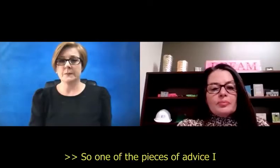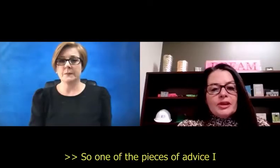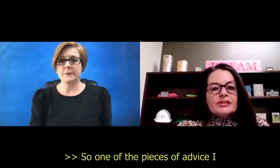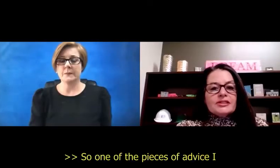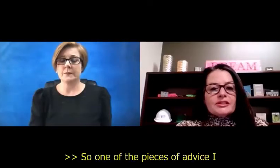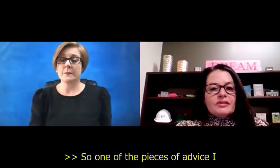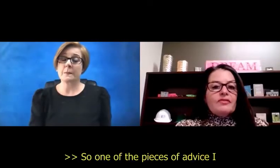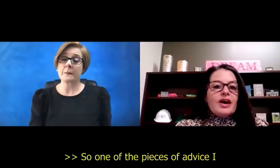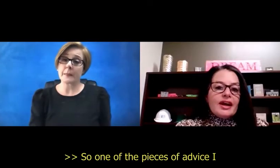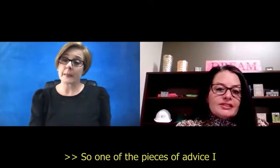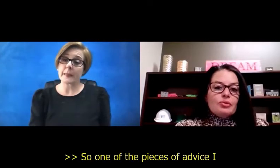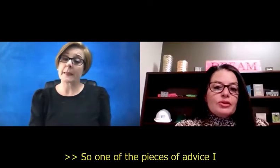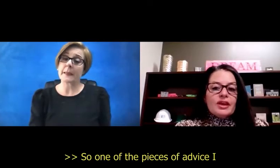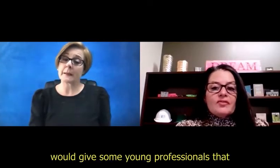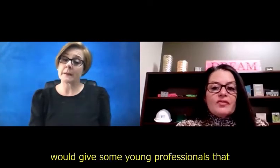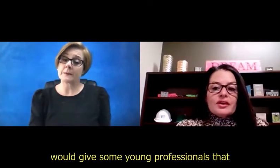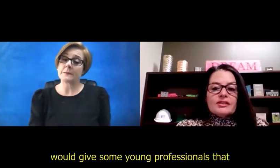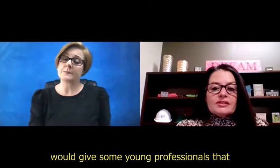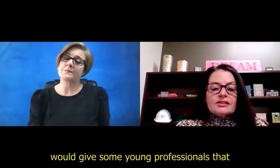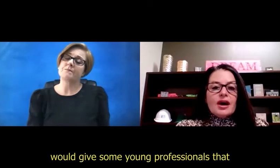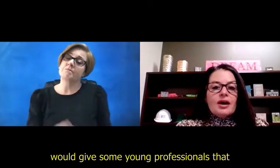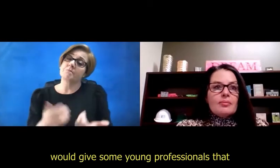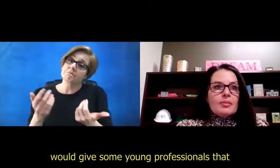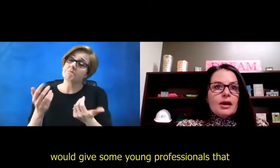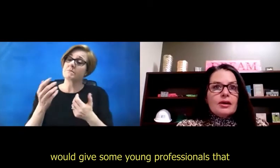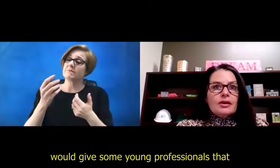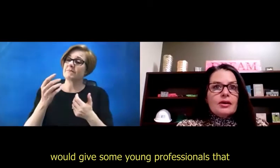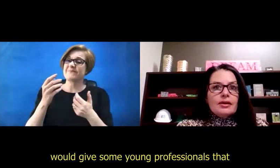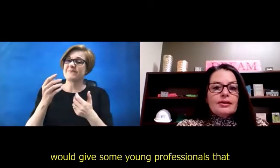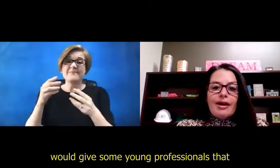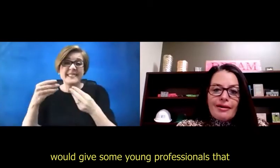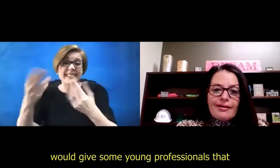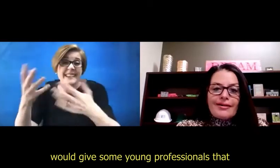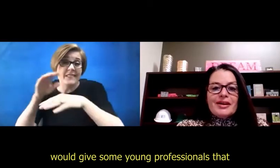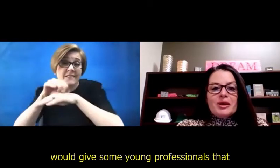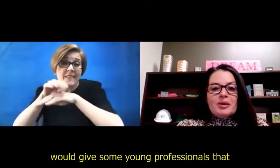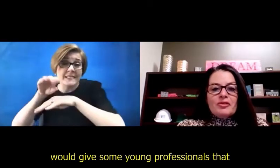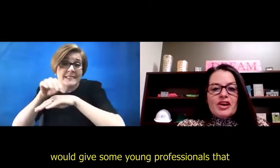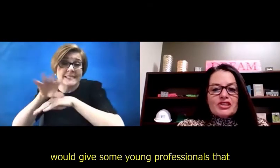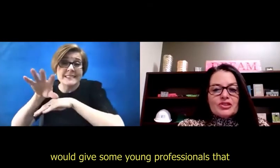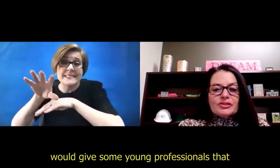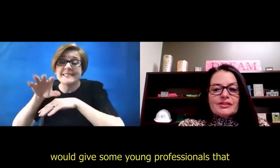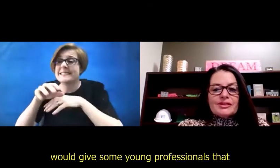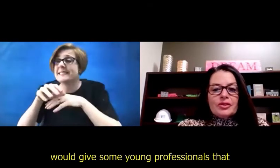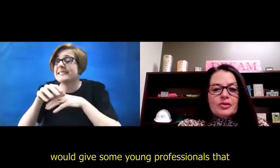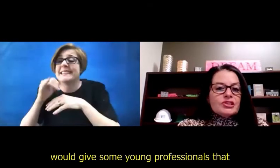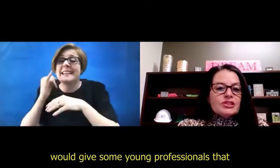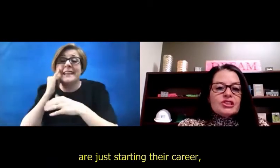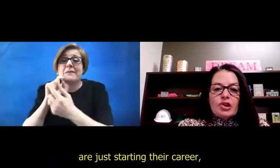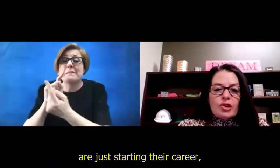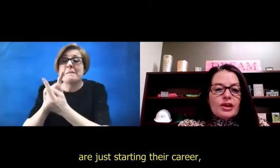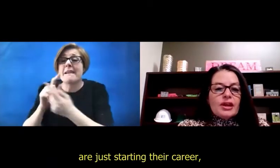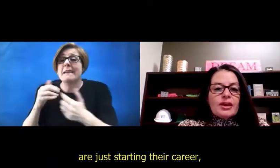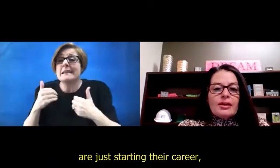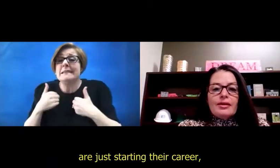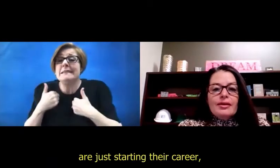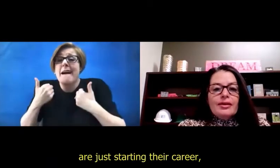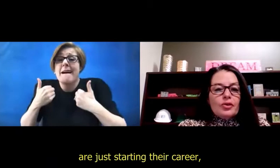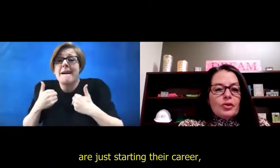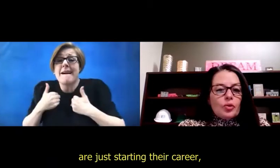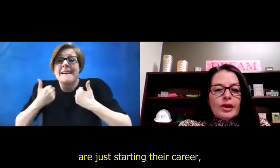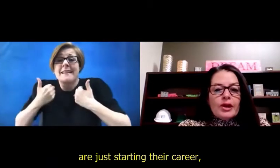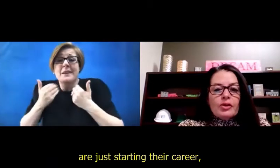So one of the pieces of advice I would give some young professionals that are just